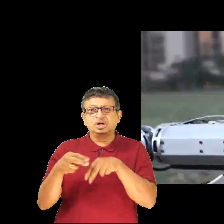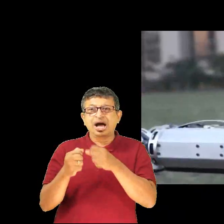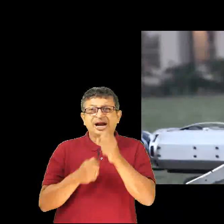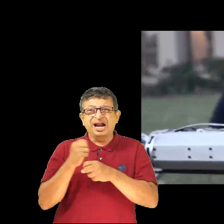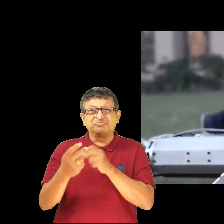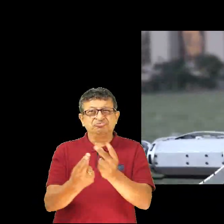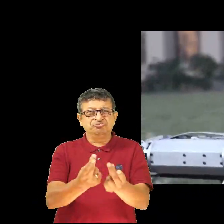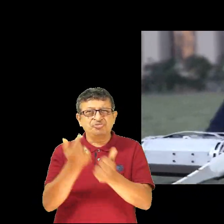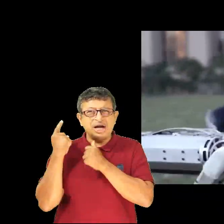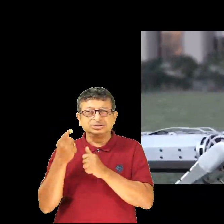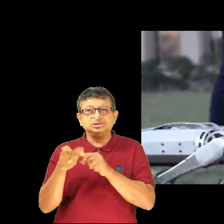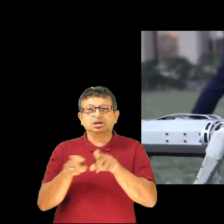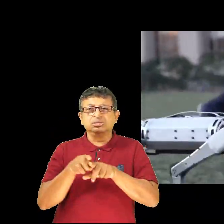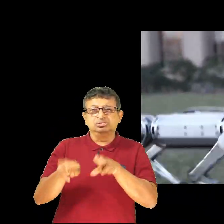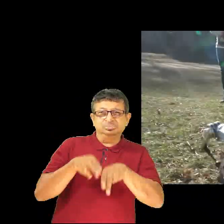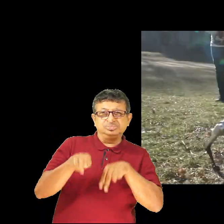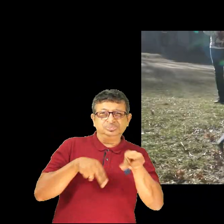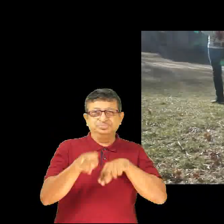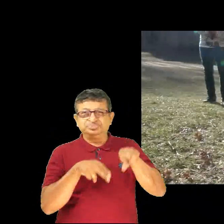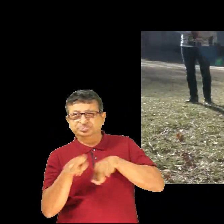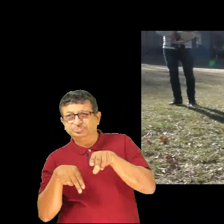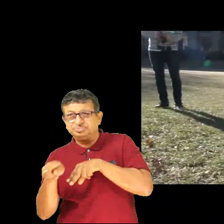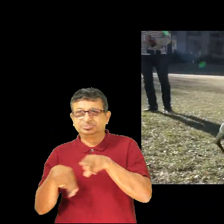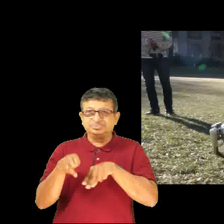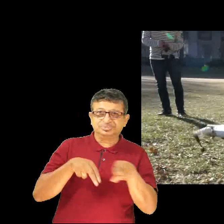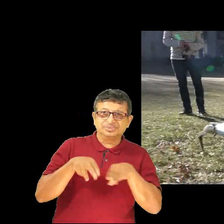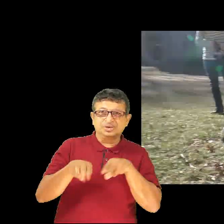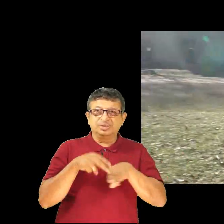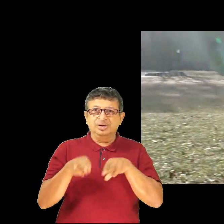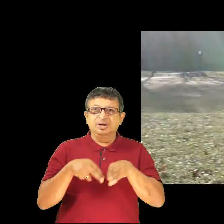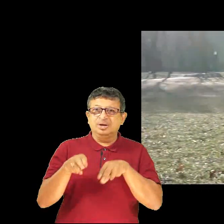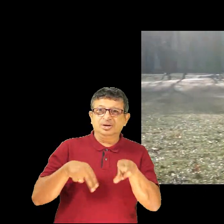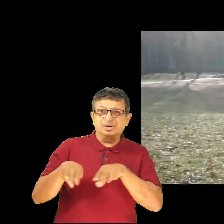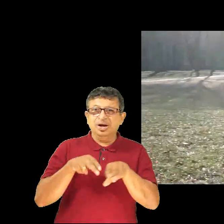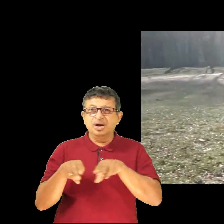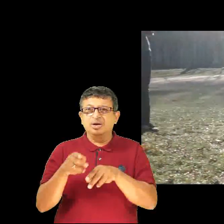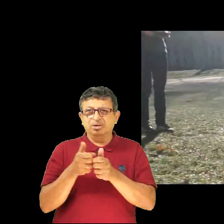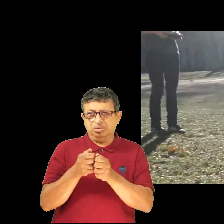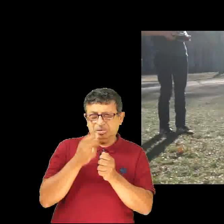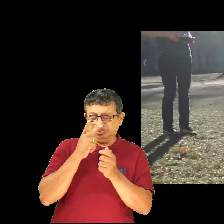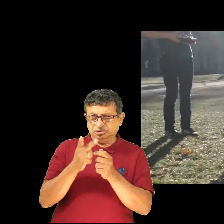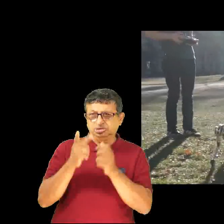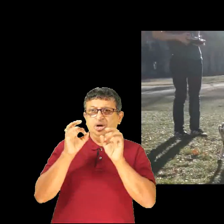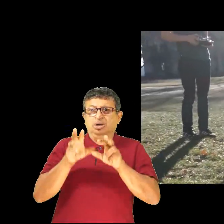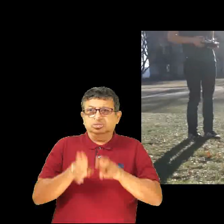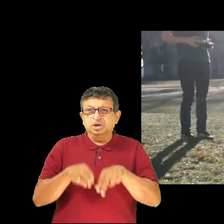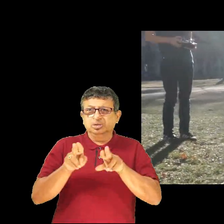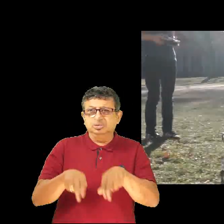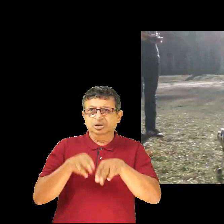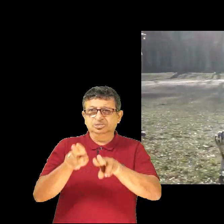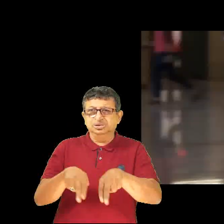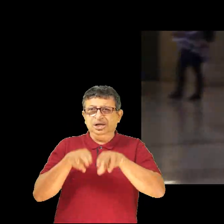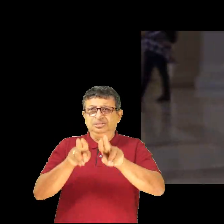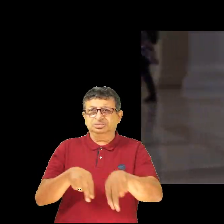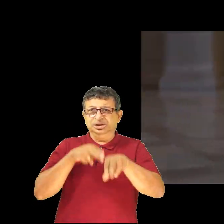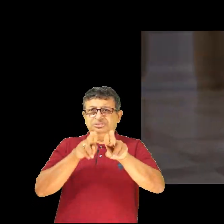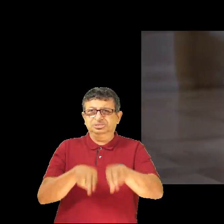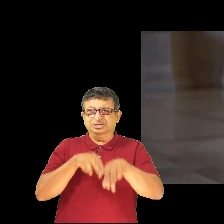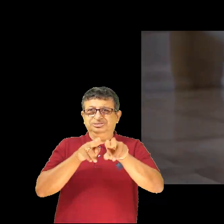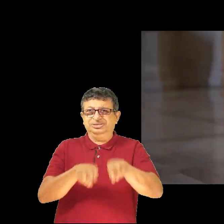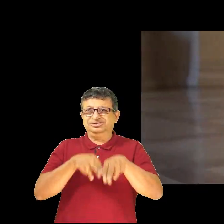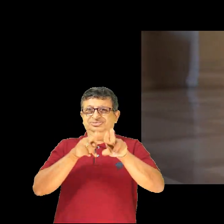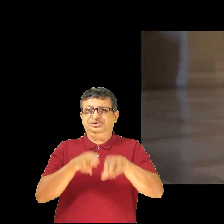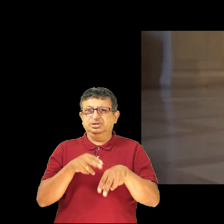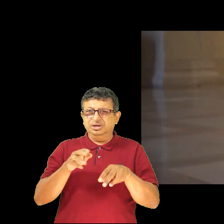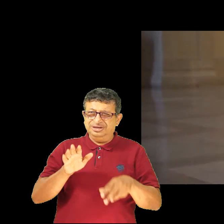a very fast robot. The Cheetah robot, developed at the labs of the Massachusetts Institute of Technology, or MIT, can reach a speed of